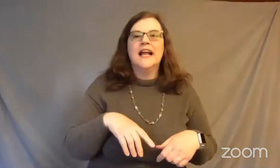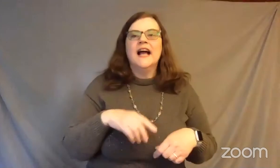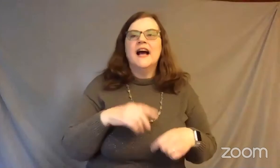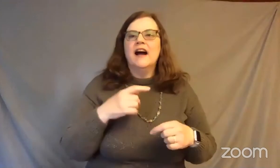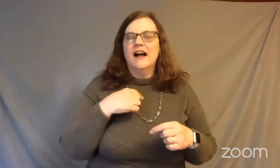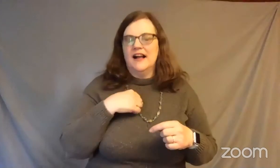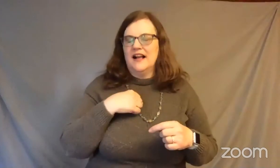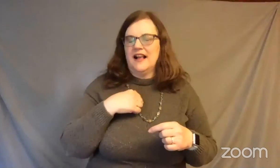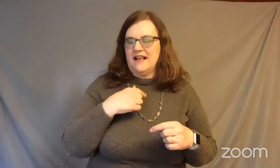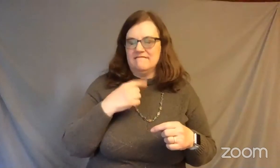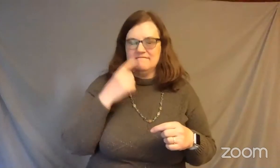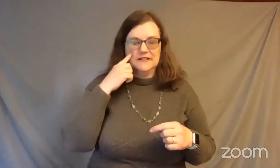Thank you for that question.